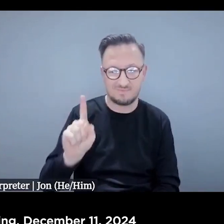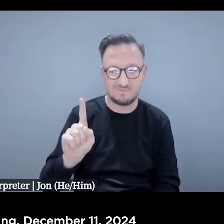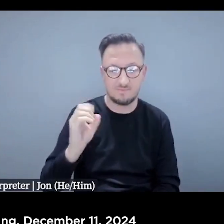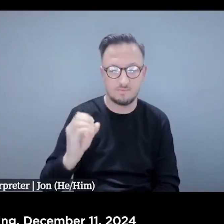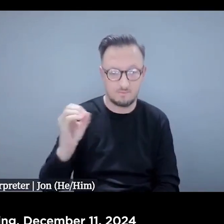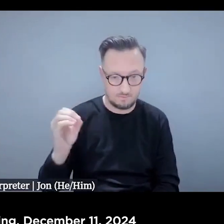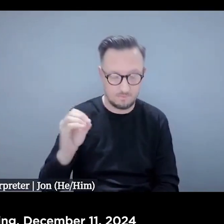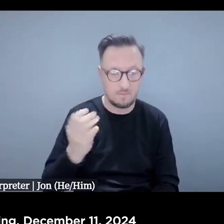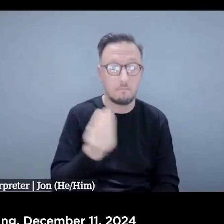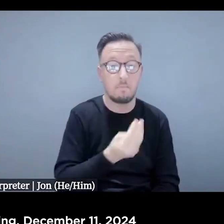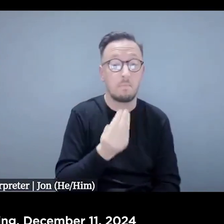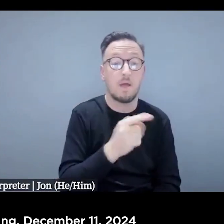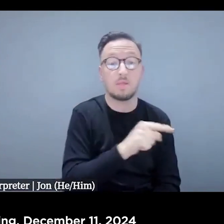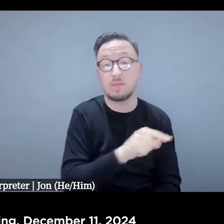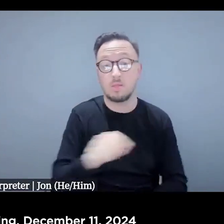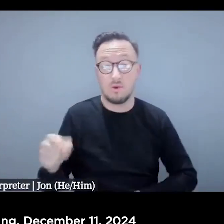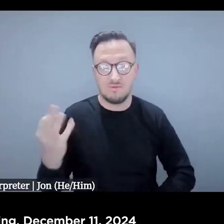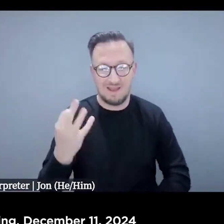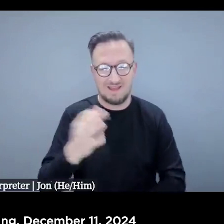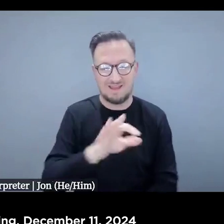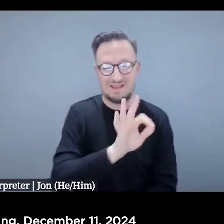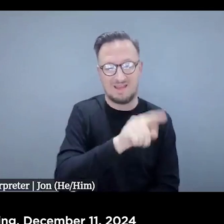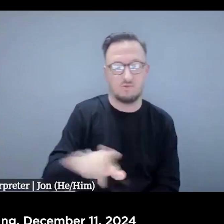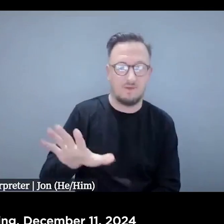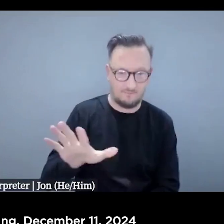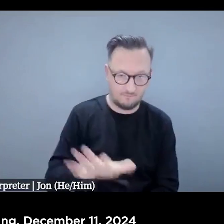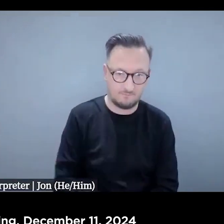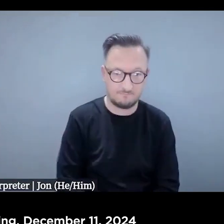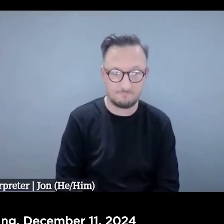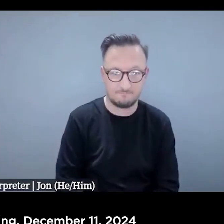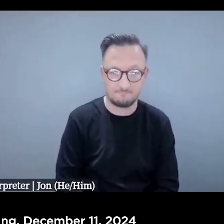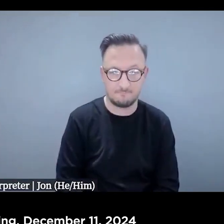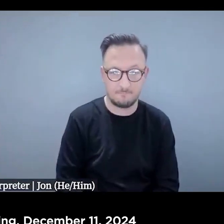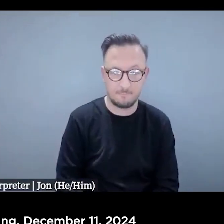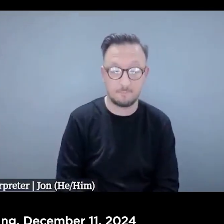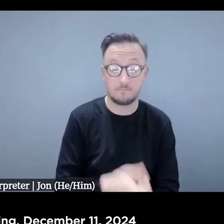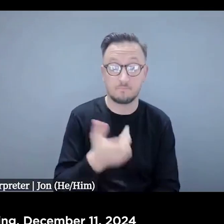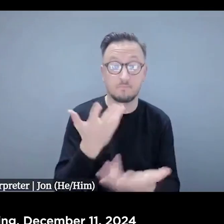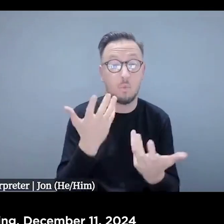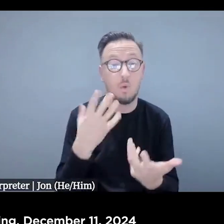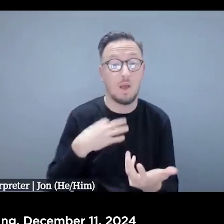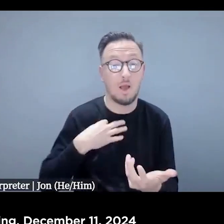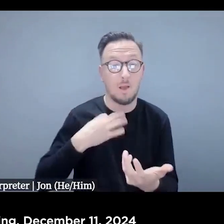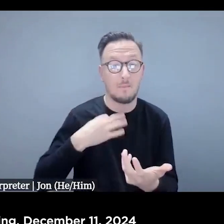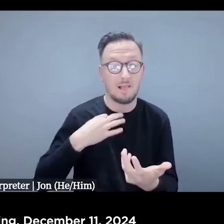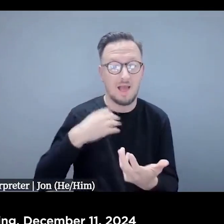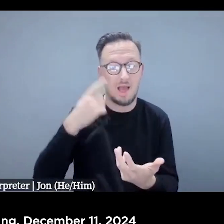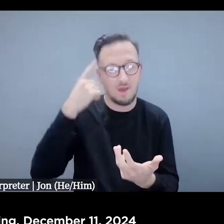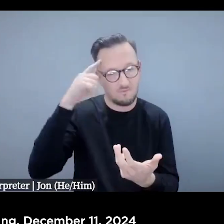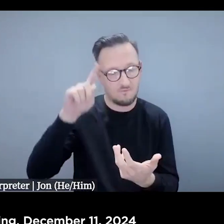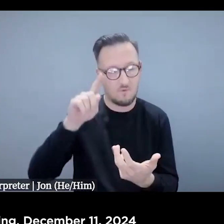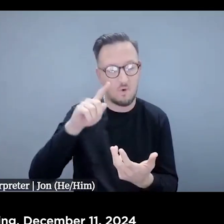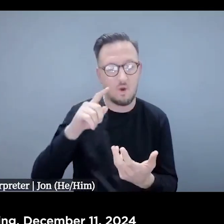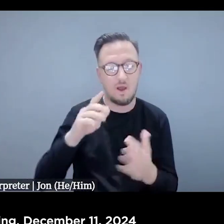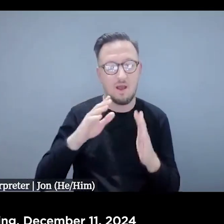828-250-6100, Monday through Friday, 9 a.m. to 5 p.m. To apply for the Helene Recovery Housing